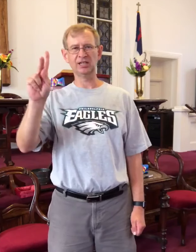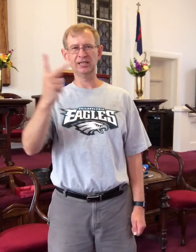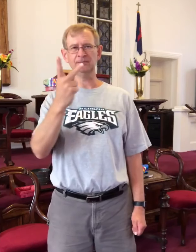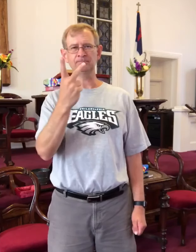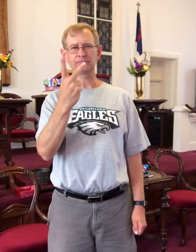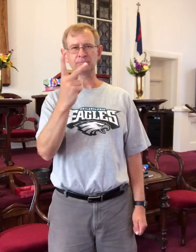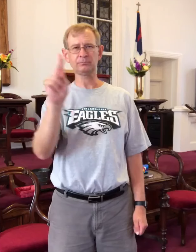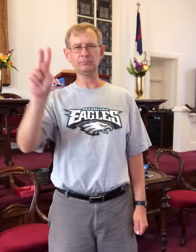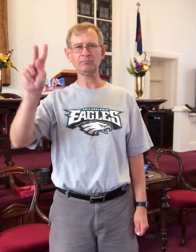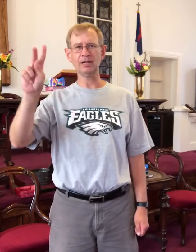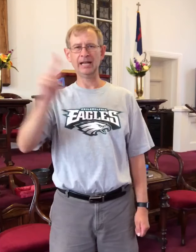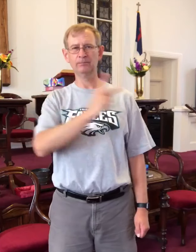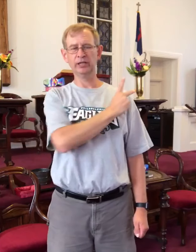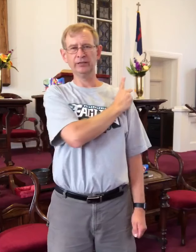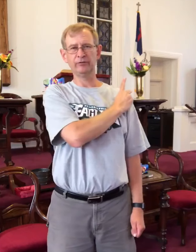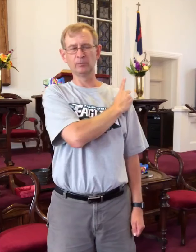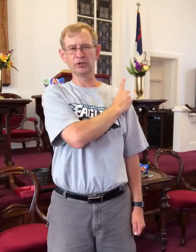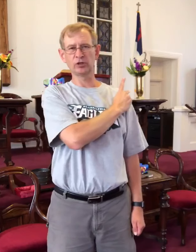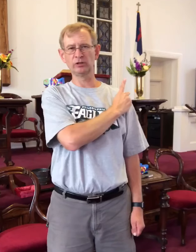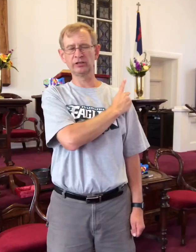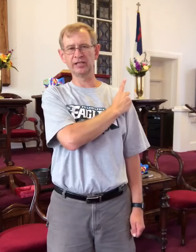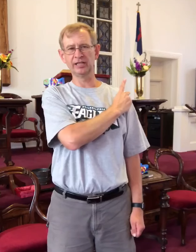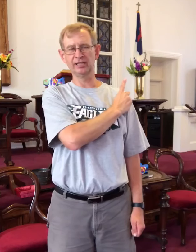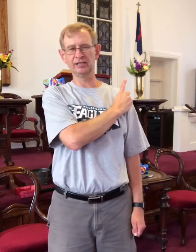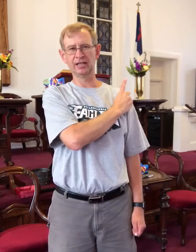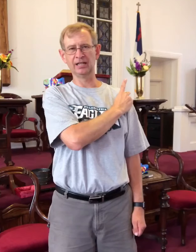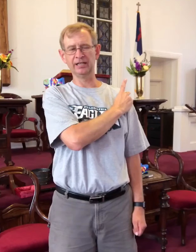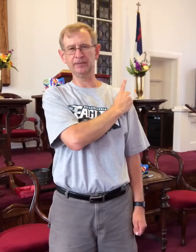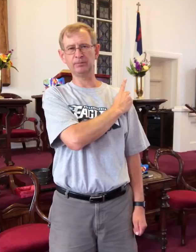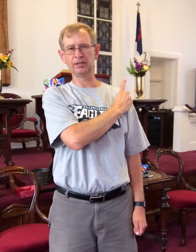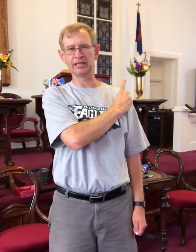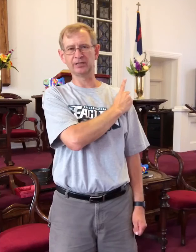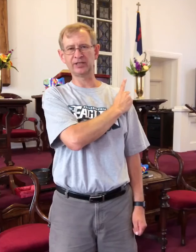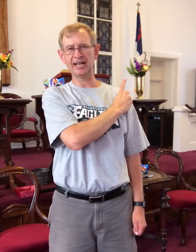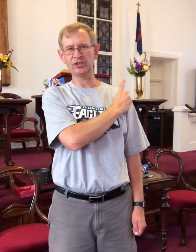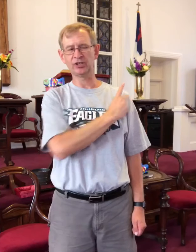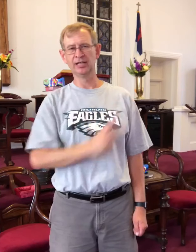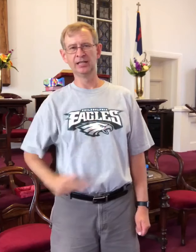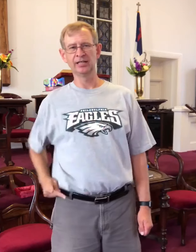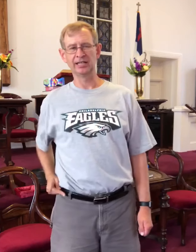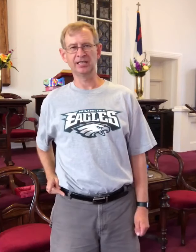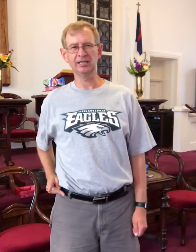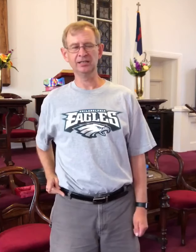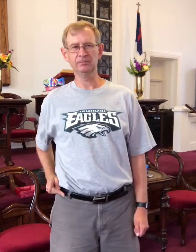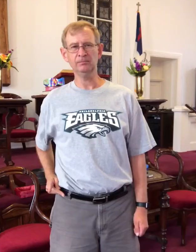sign and bring it from one shoulder to the hip like a sash. Kingdom,